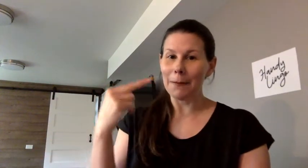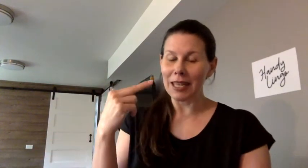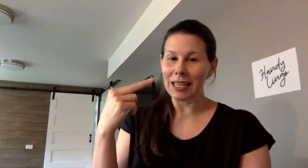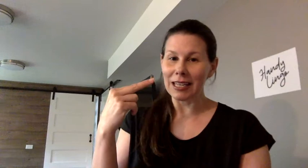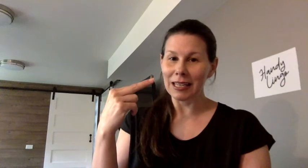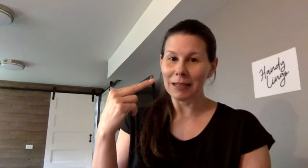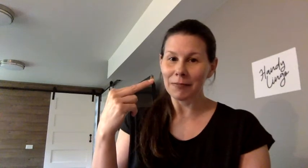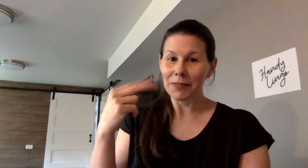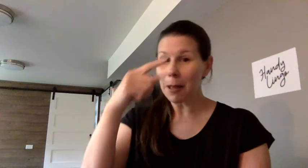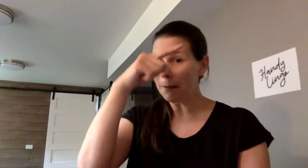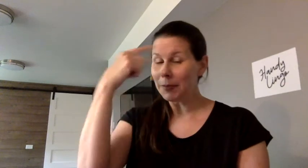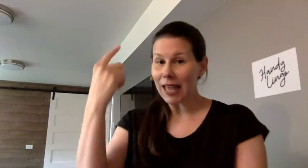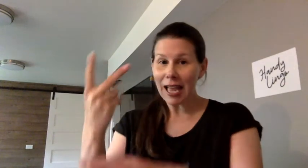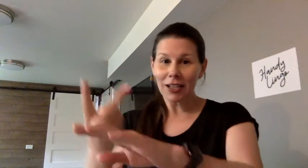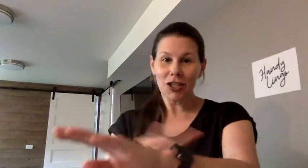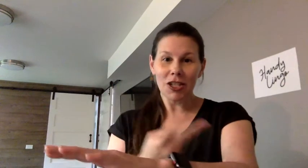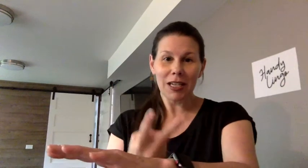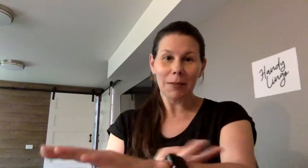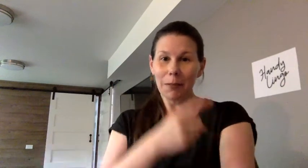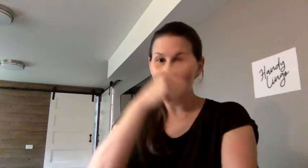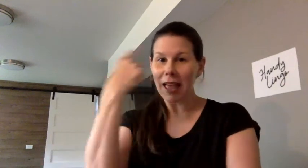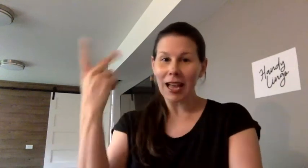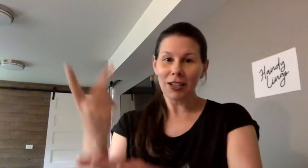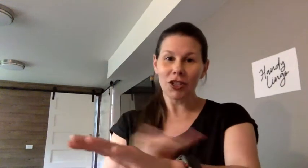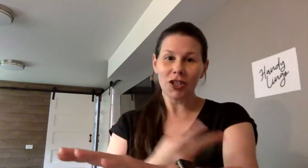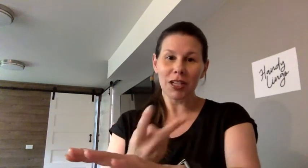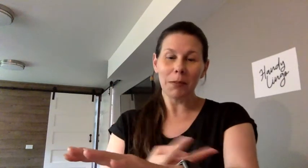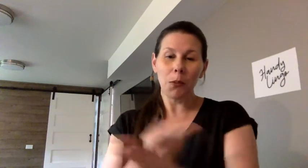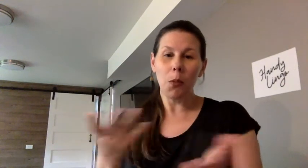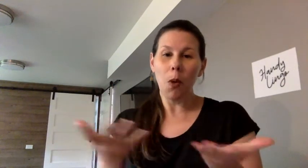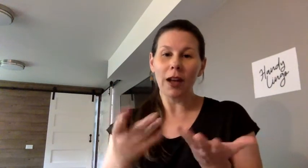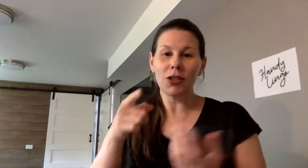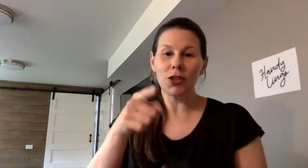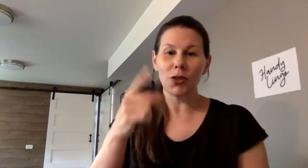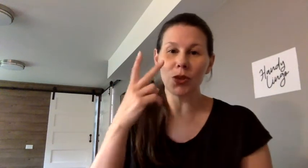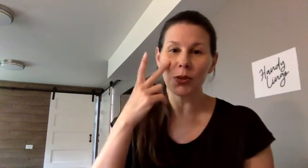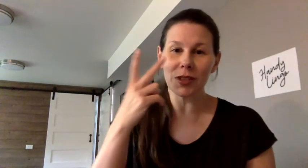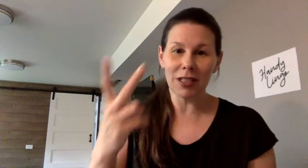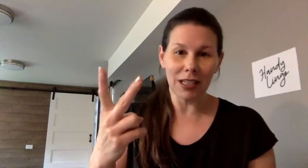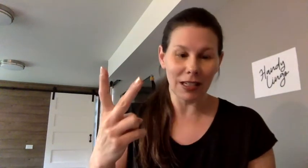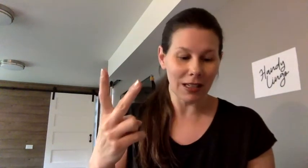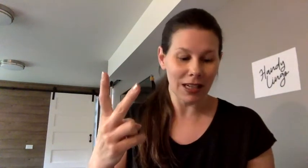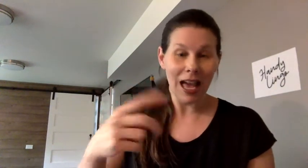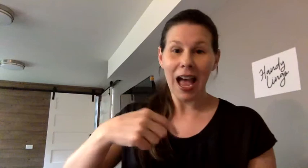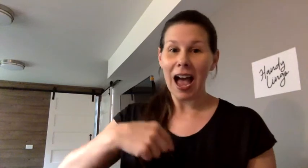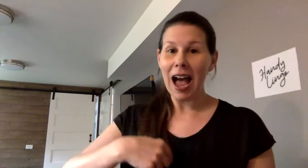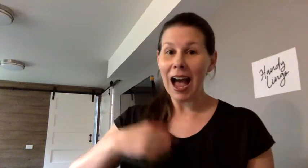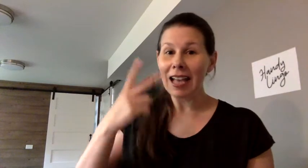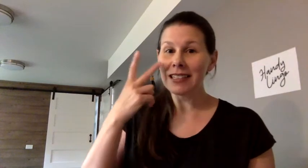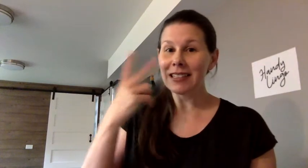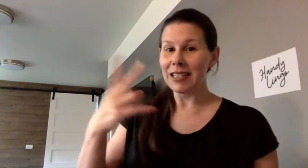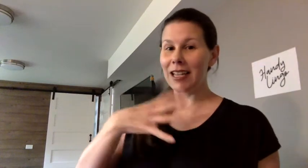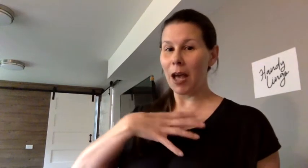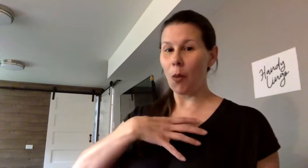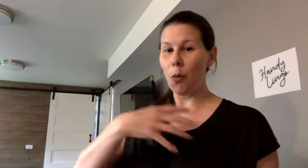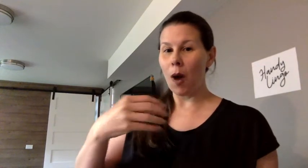me. Black sheep, what do you see? I see a